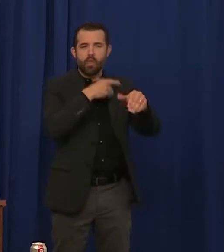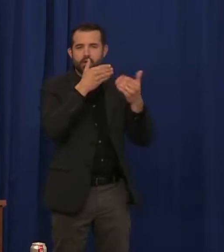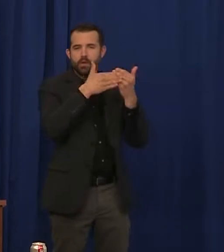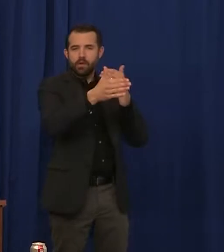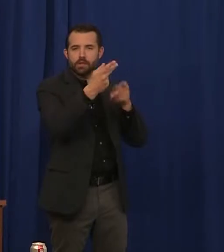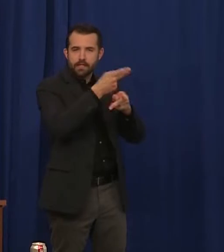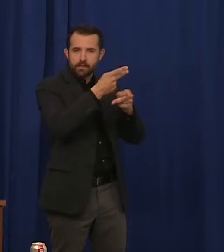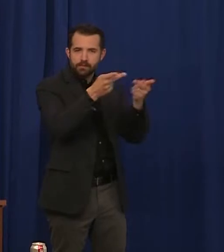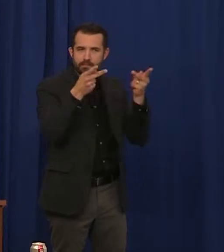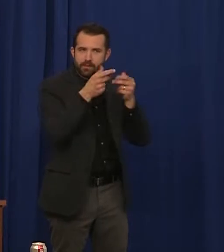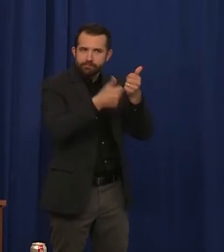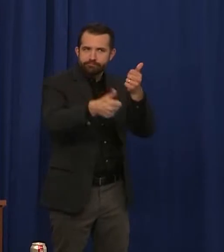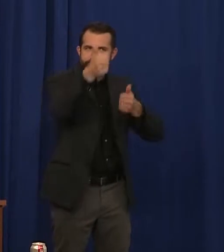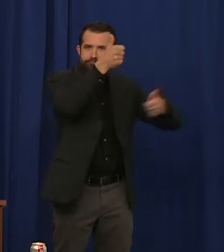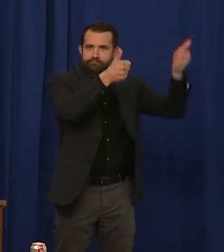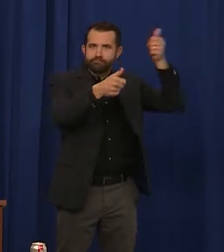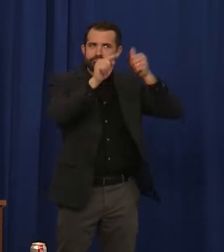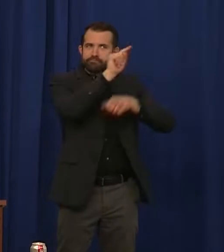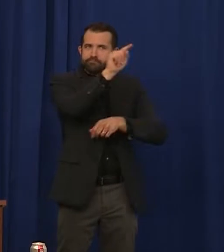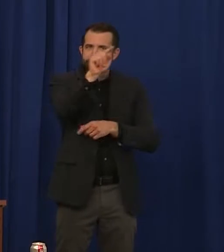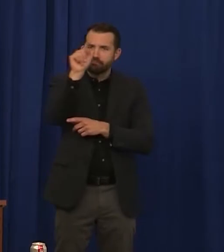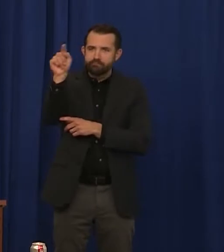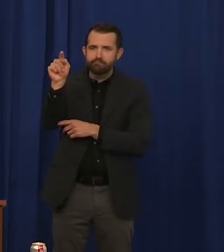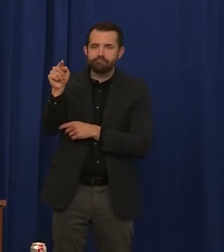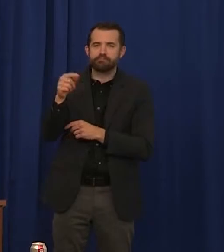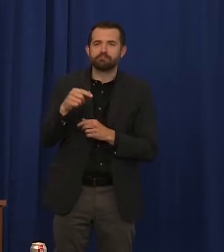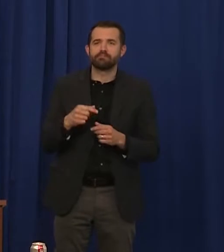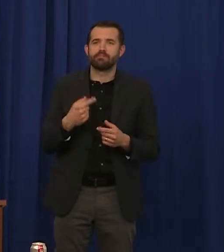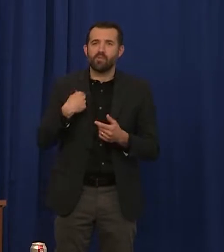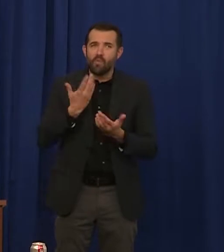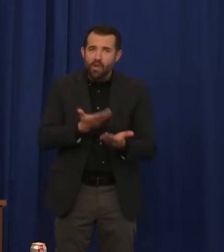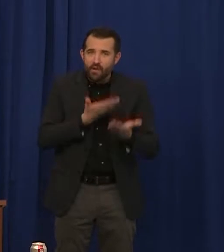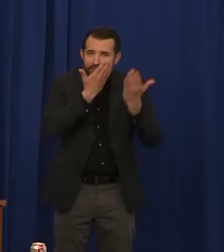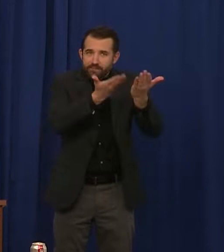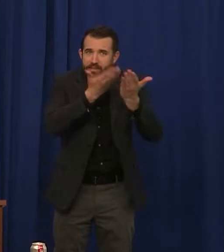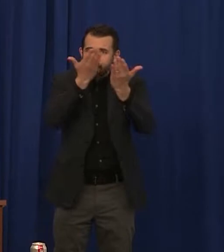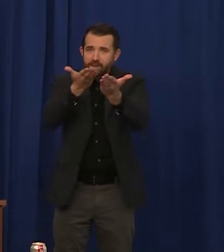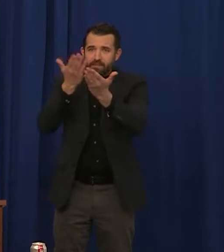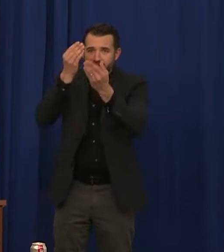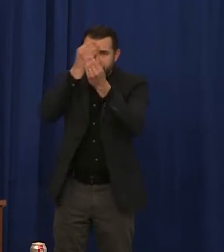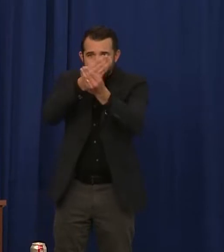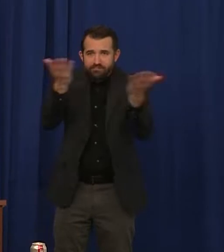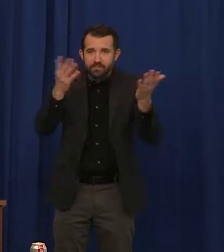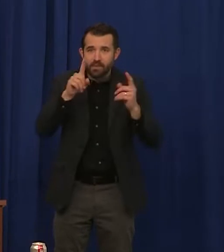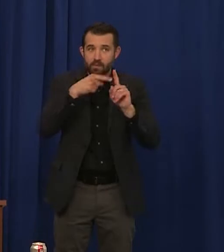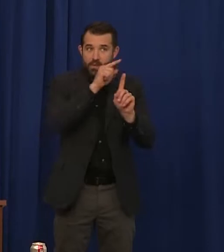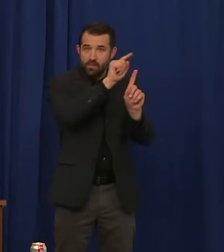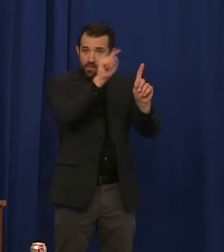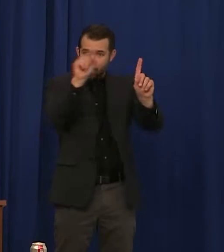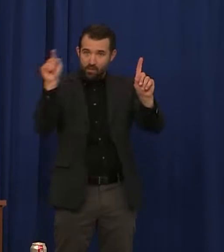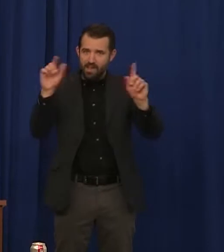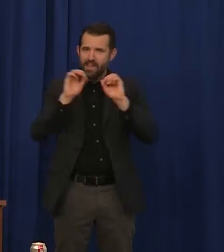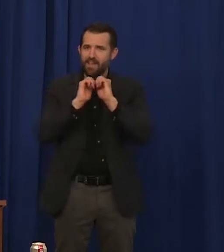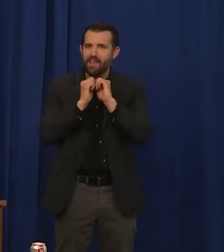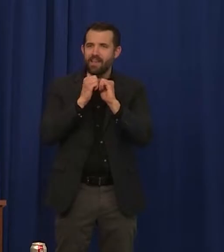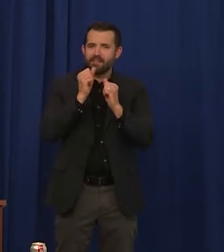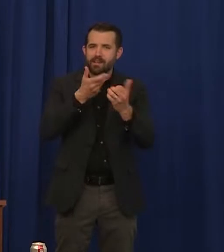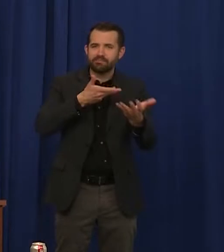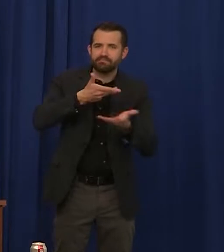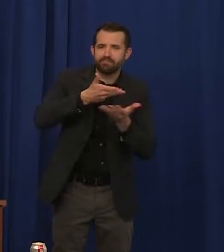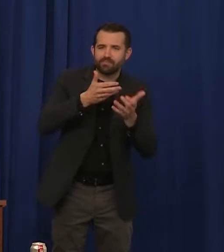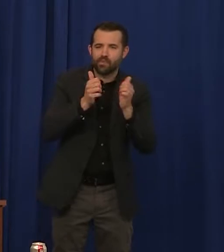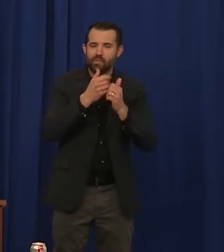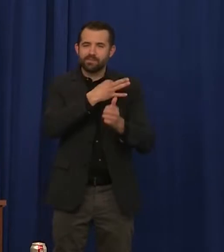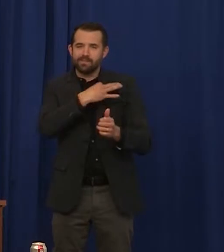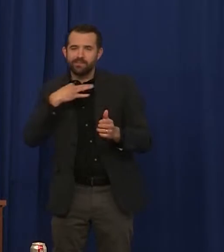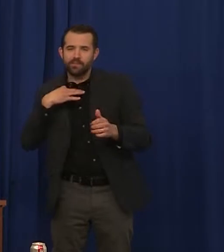of individuals have passed. We've provided information on how they can manage the grief of staff members,